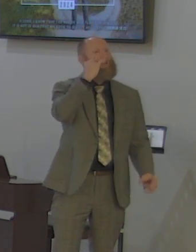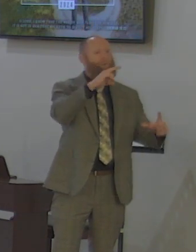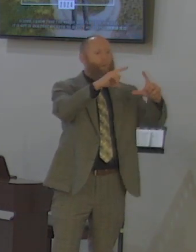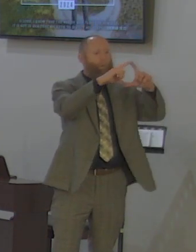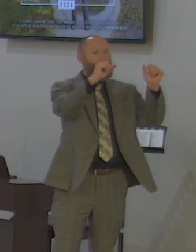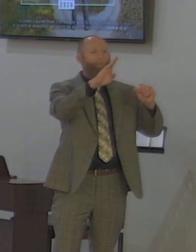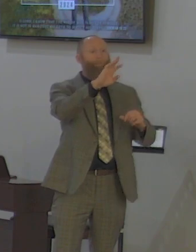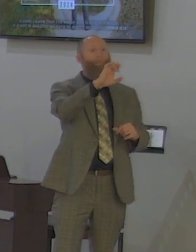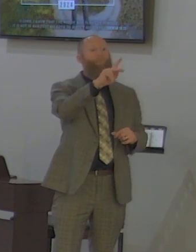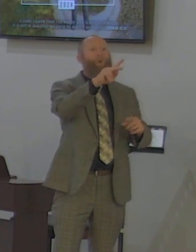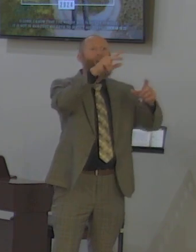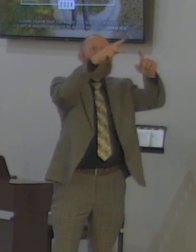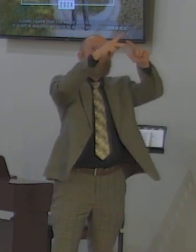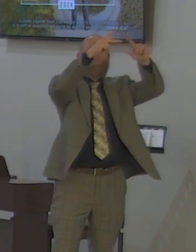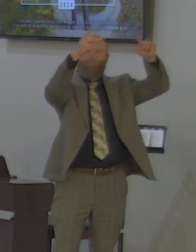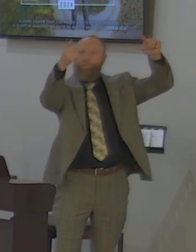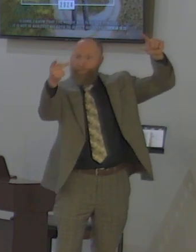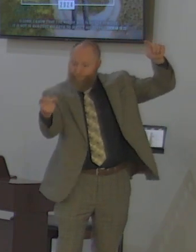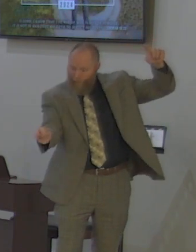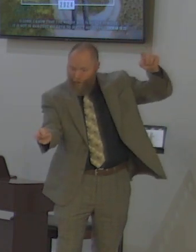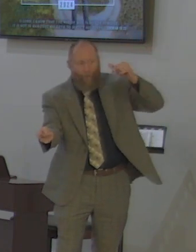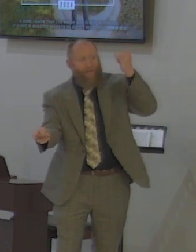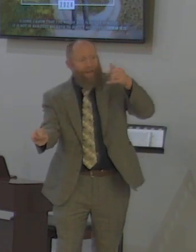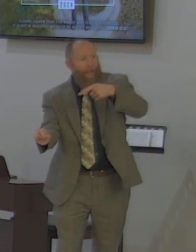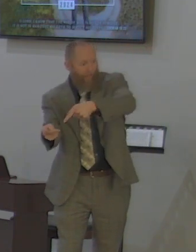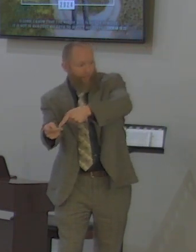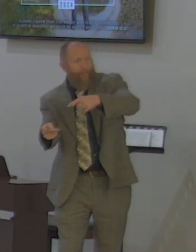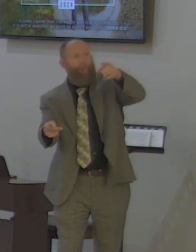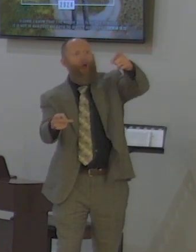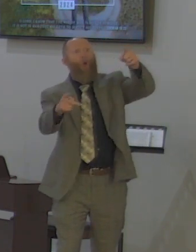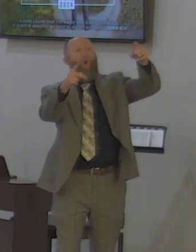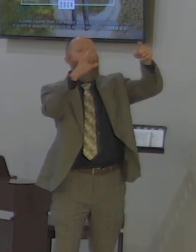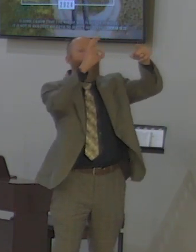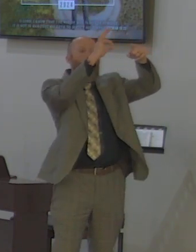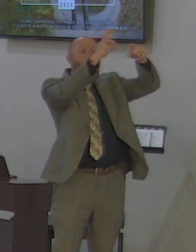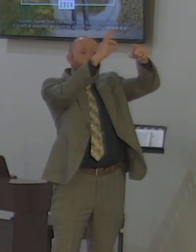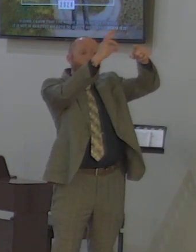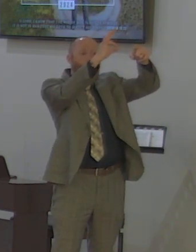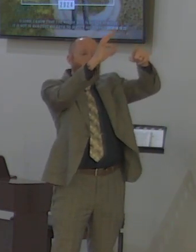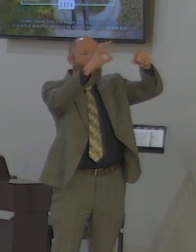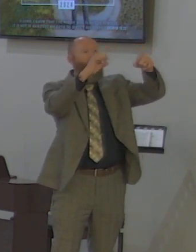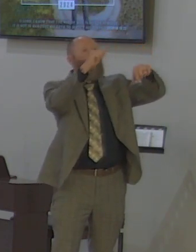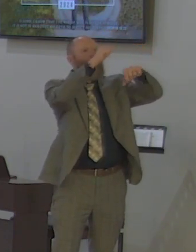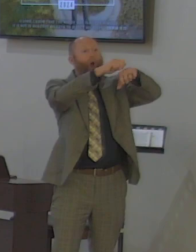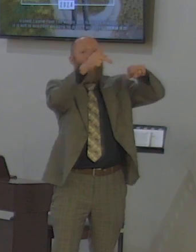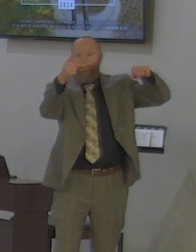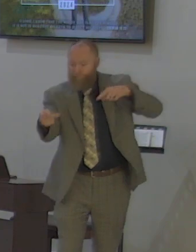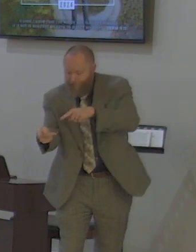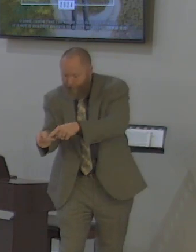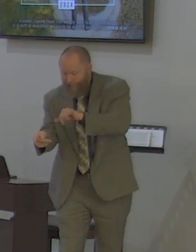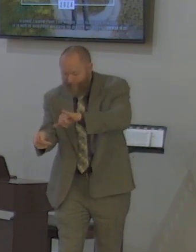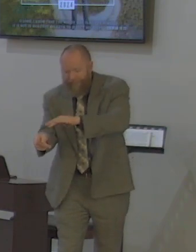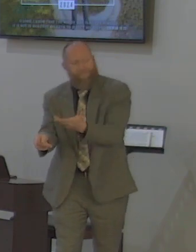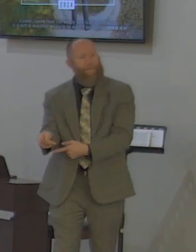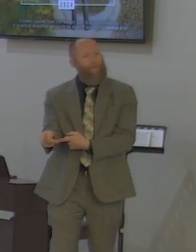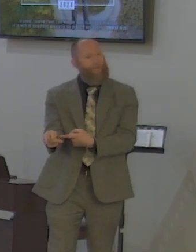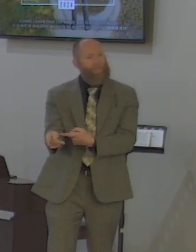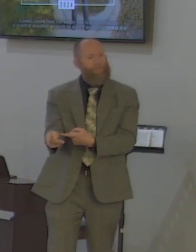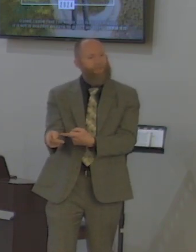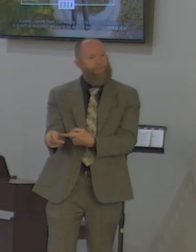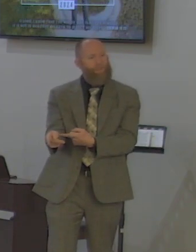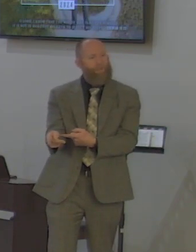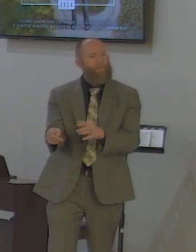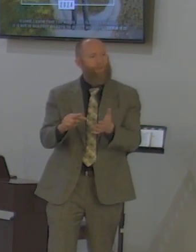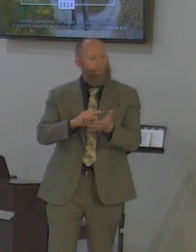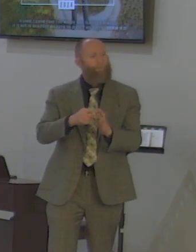they were intended to be at, that they were molded, shaped, and intended to be in by the builder. When the builder built the